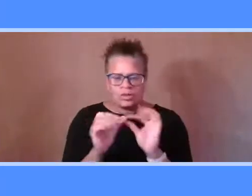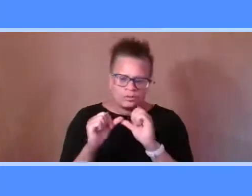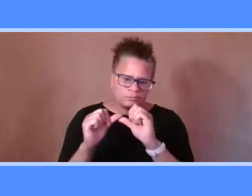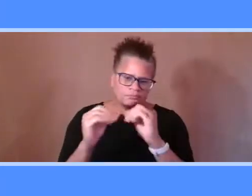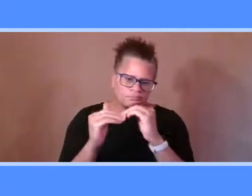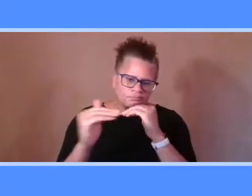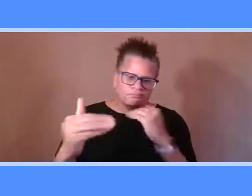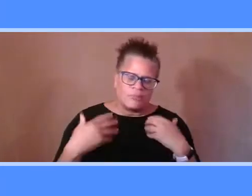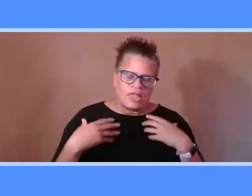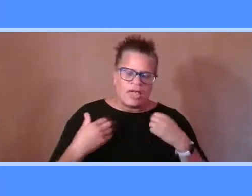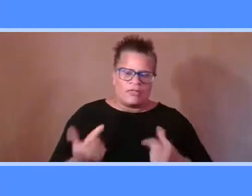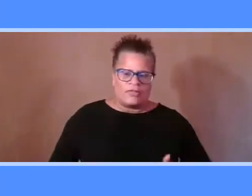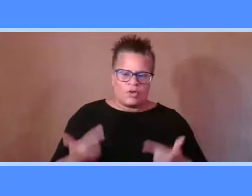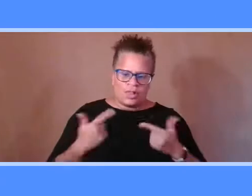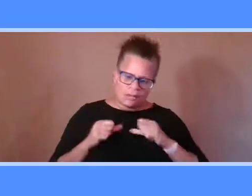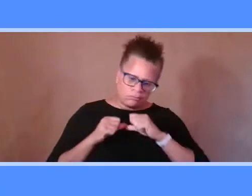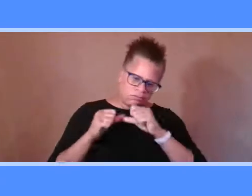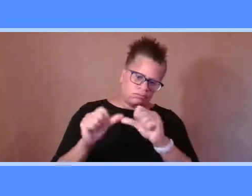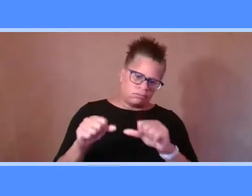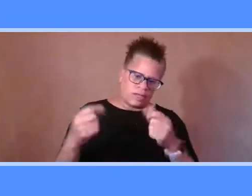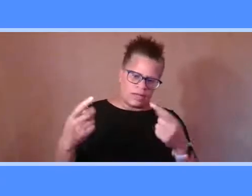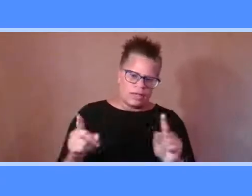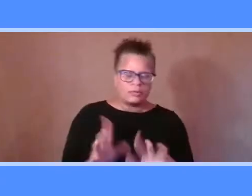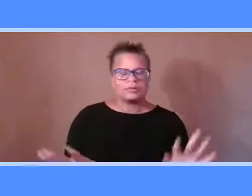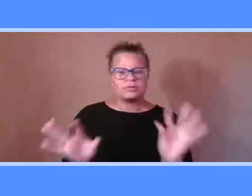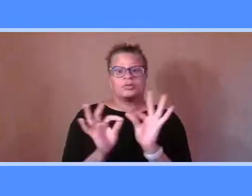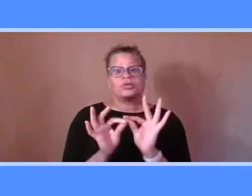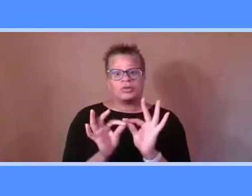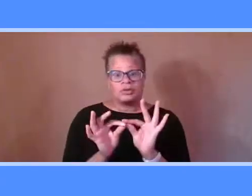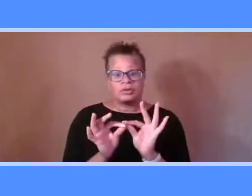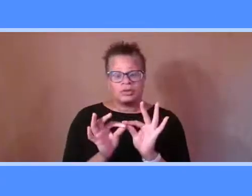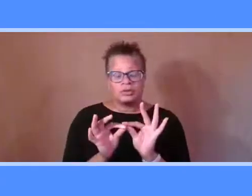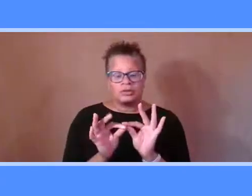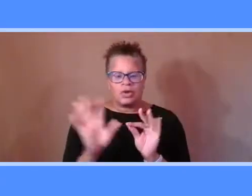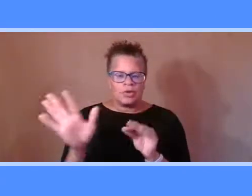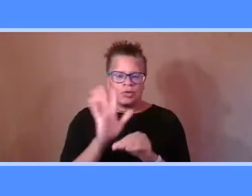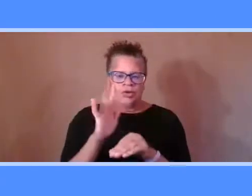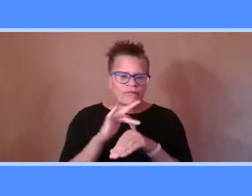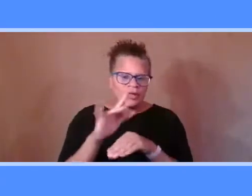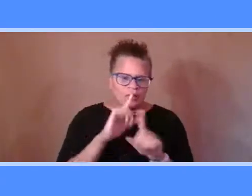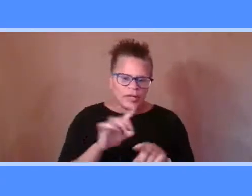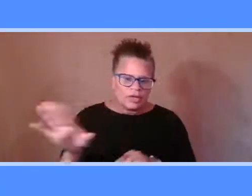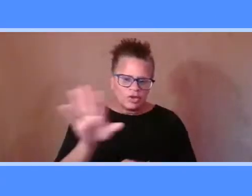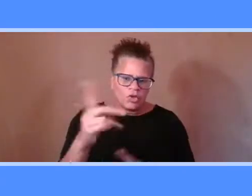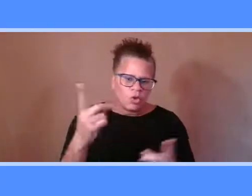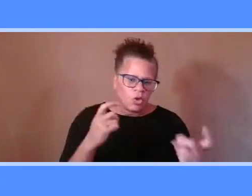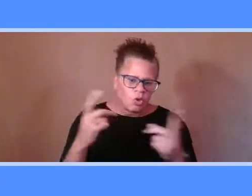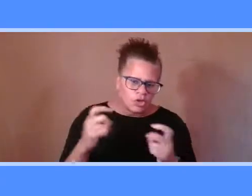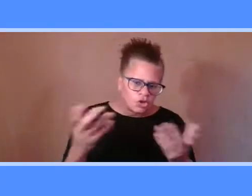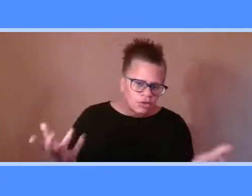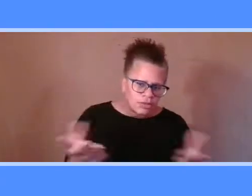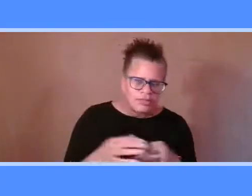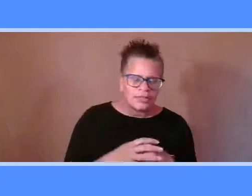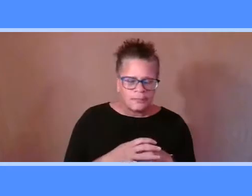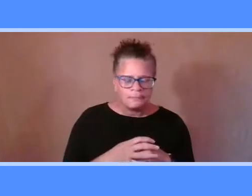healthier lives. And we really want to make sure that we're available to answer any questions that you may